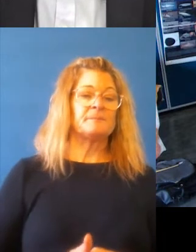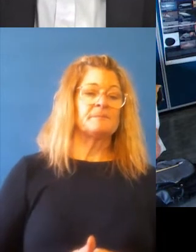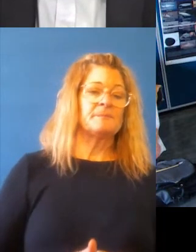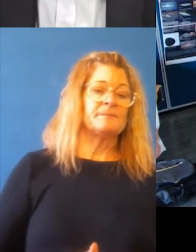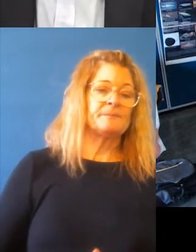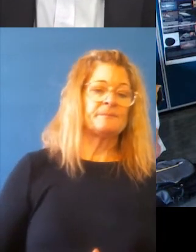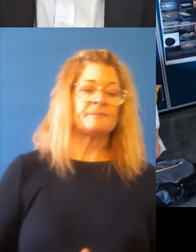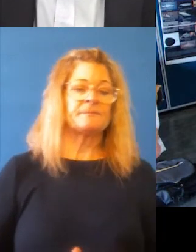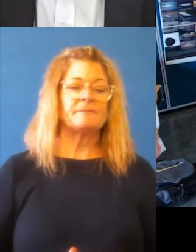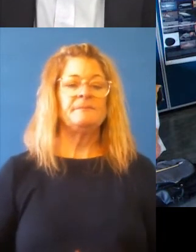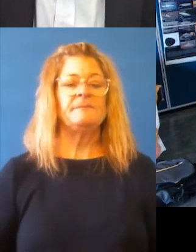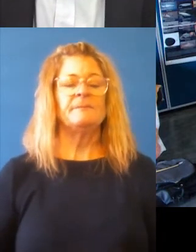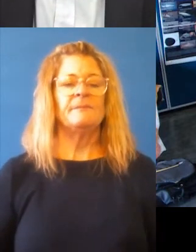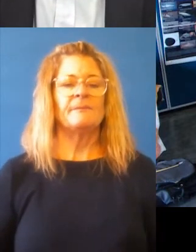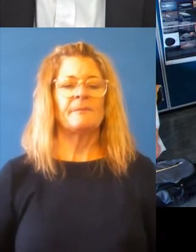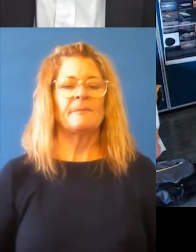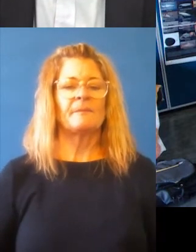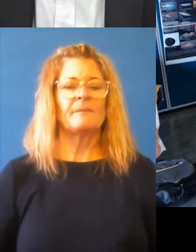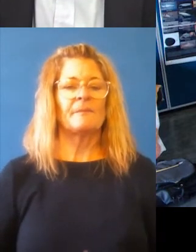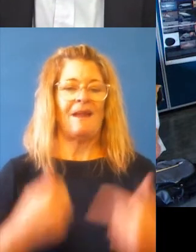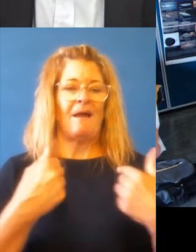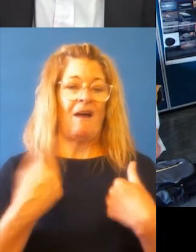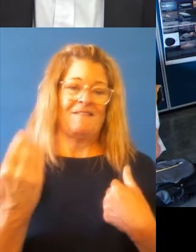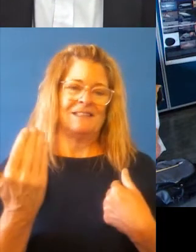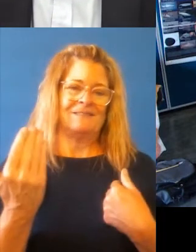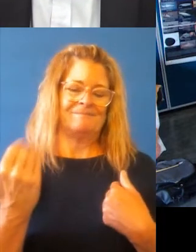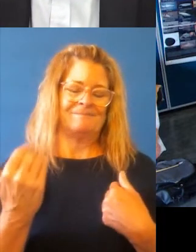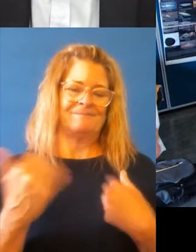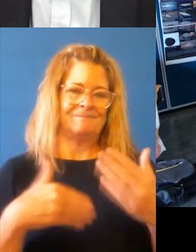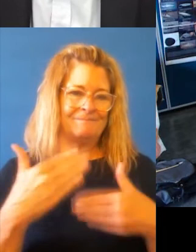Well, I have just conducted a